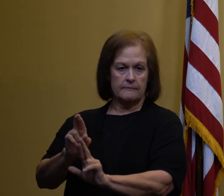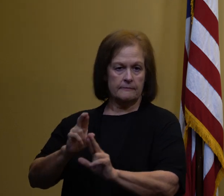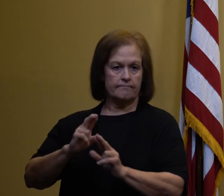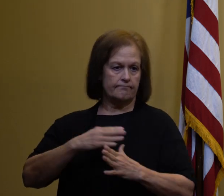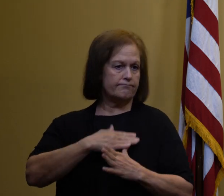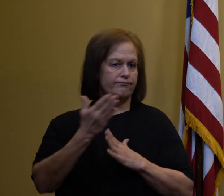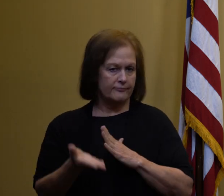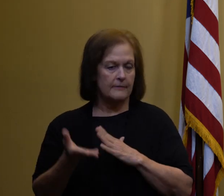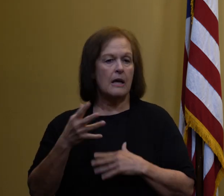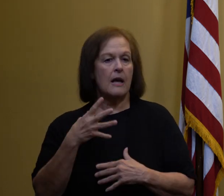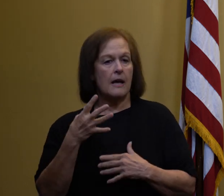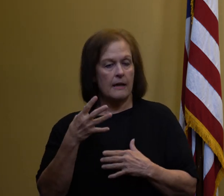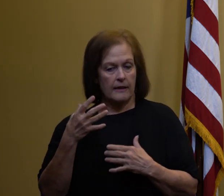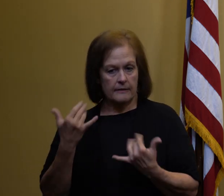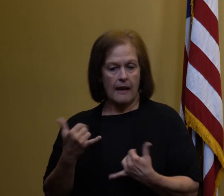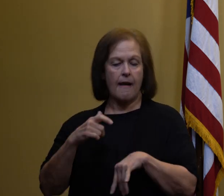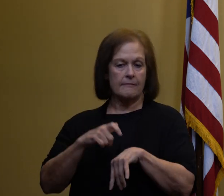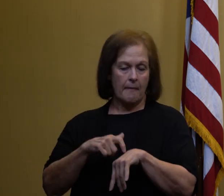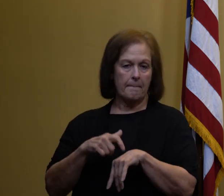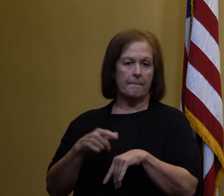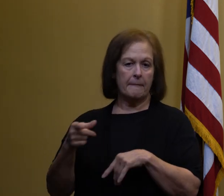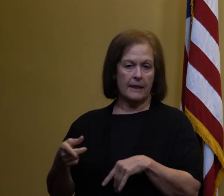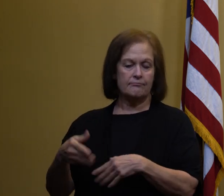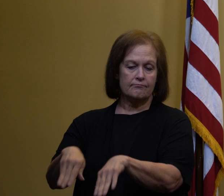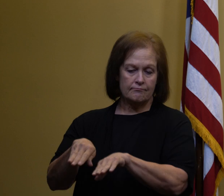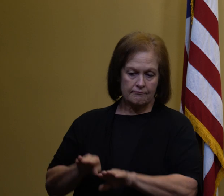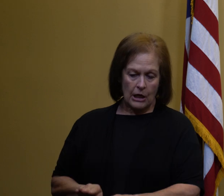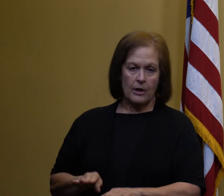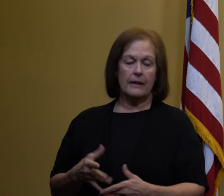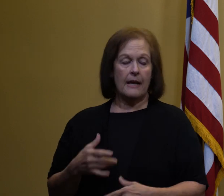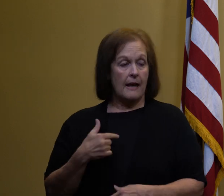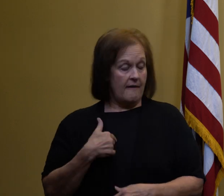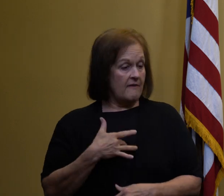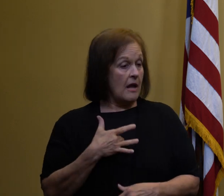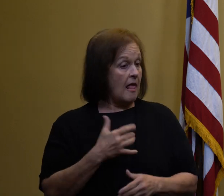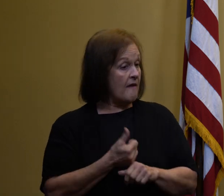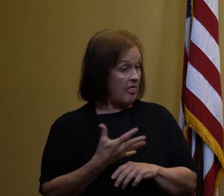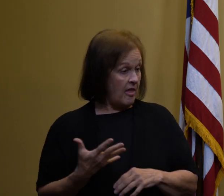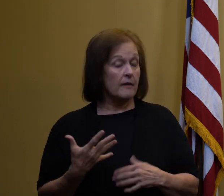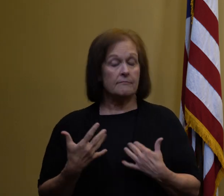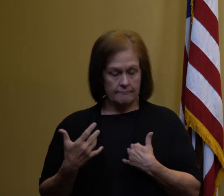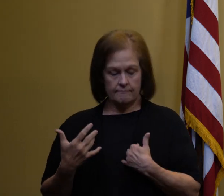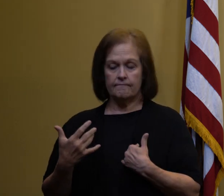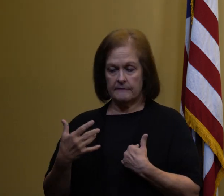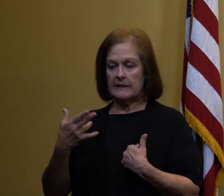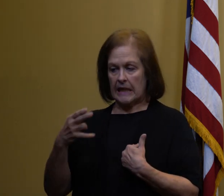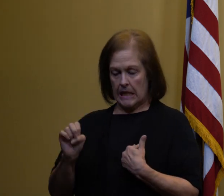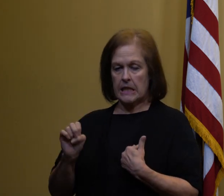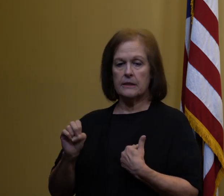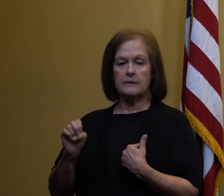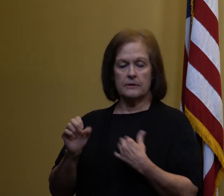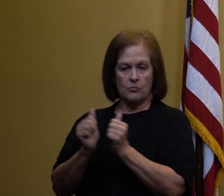finish in regards to laying him to rest. And I do believe with everything in me that he is resting in God's